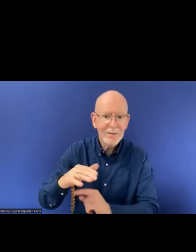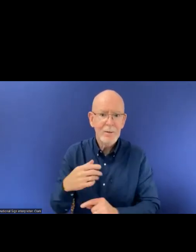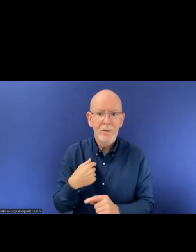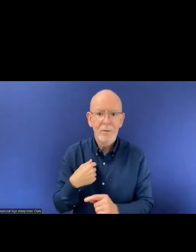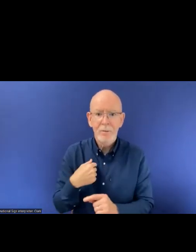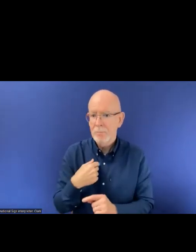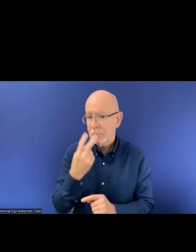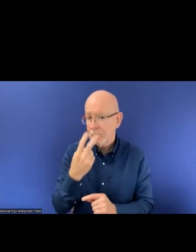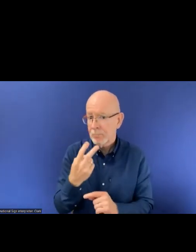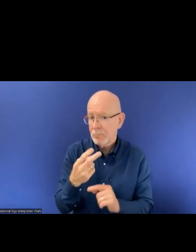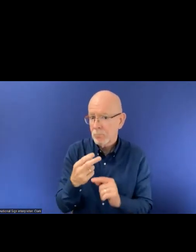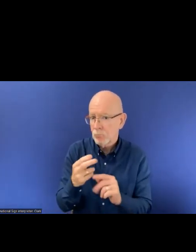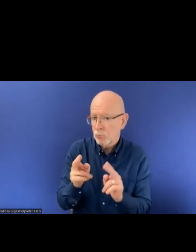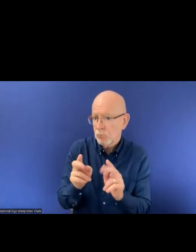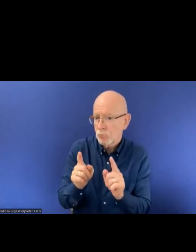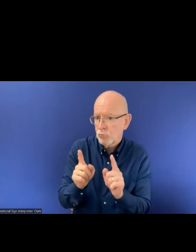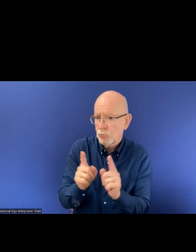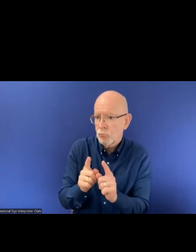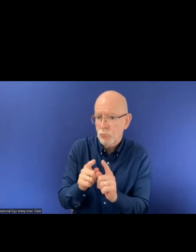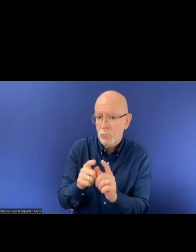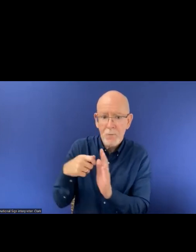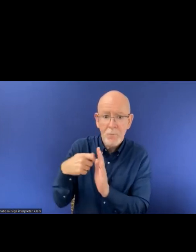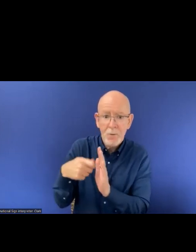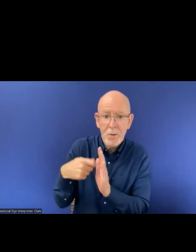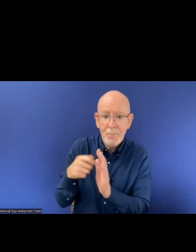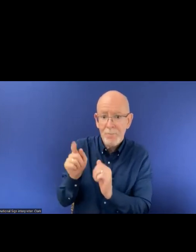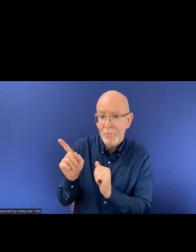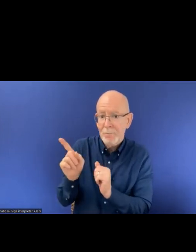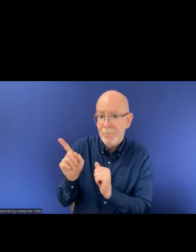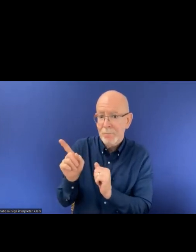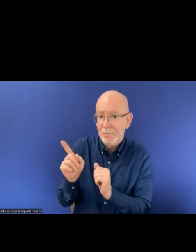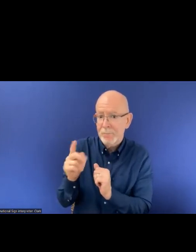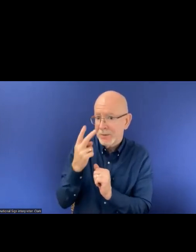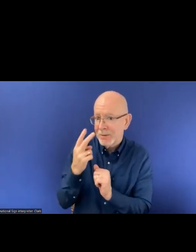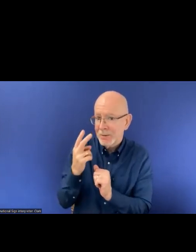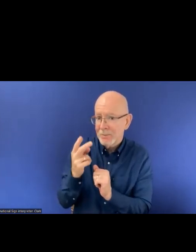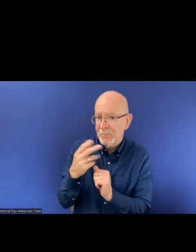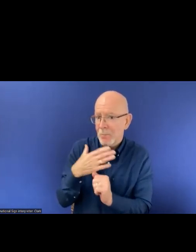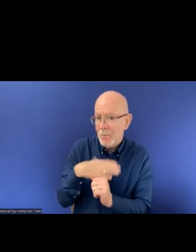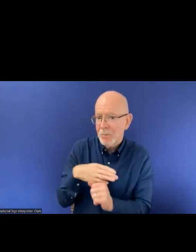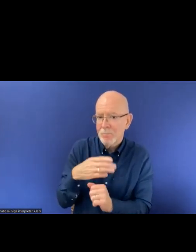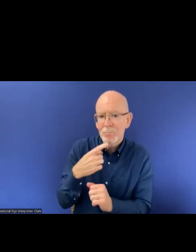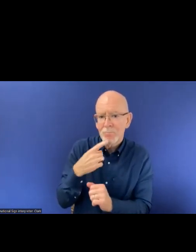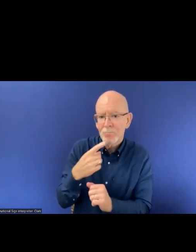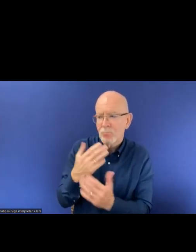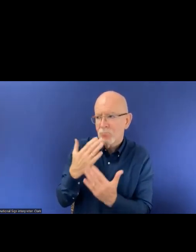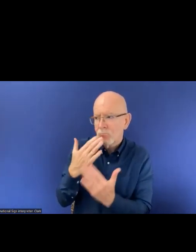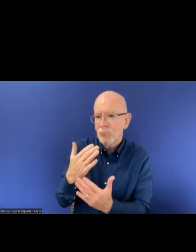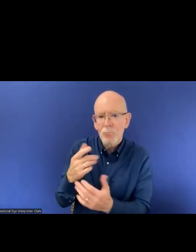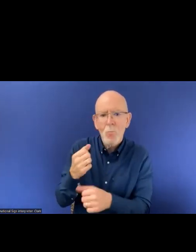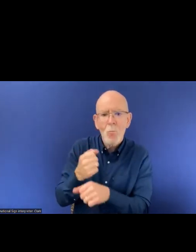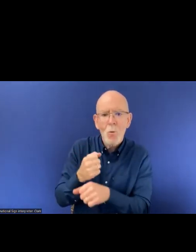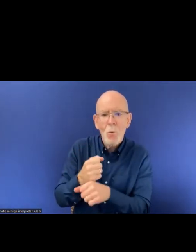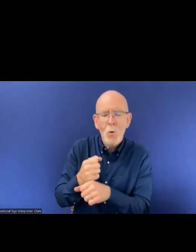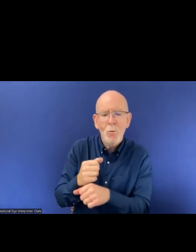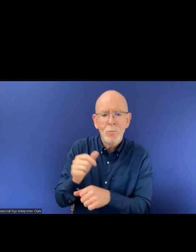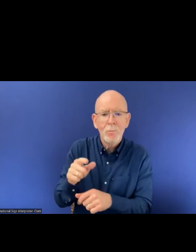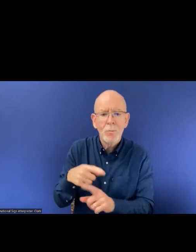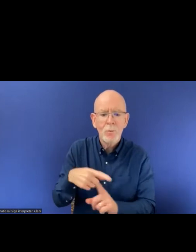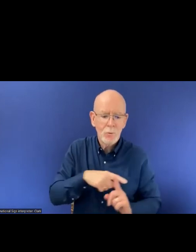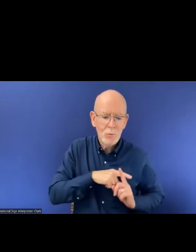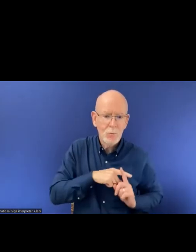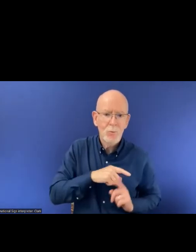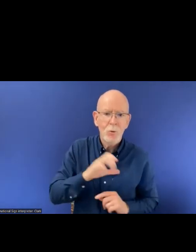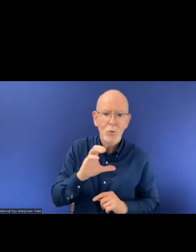their Zimbabwe country office, specifically Miss Natasha Washaya. Thank you, Natasha, for their tremendous work in capturing these vital